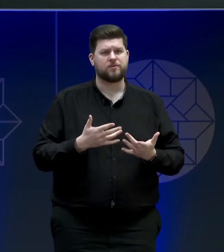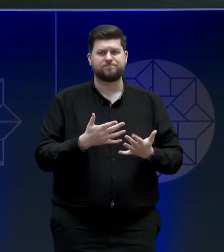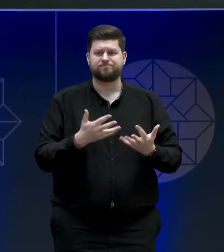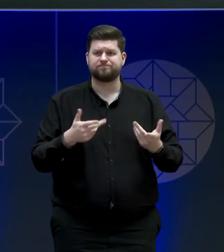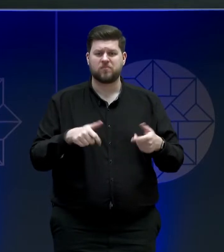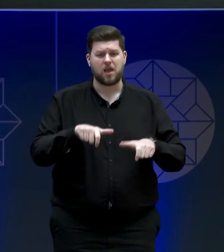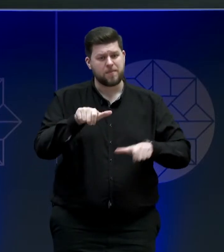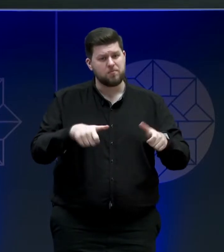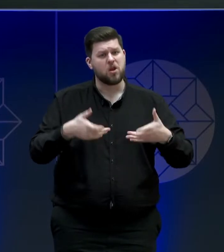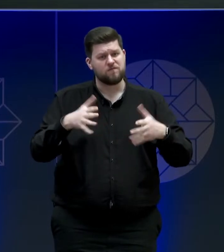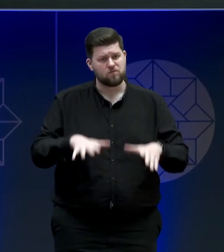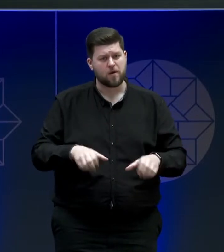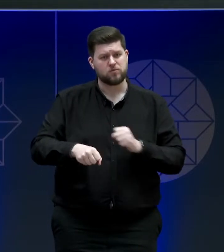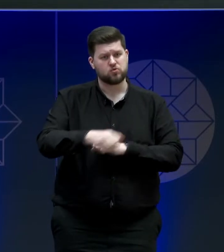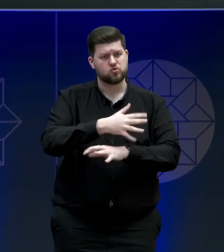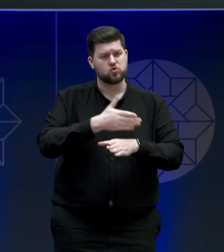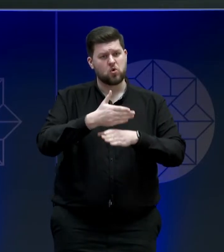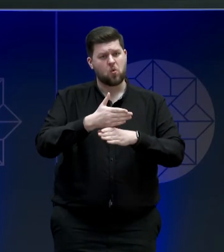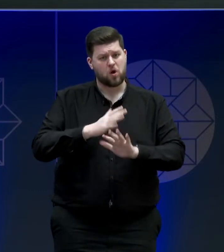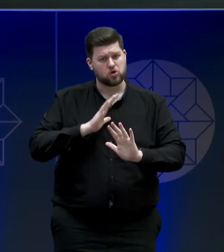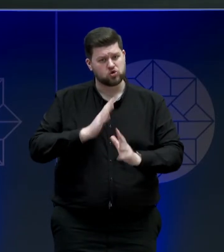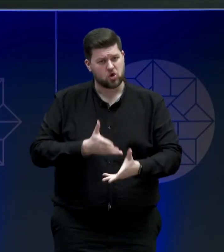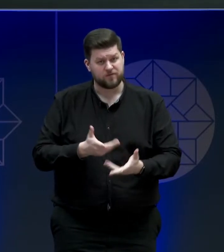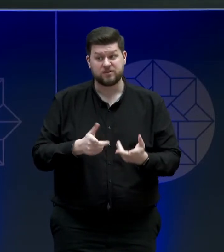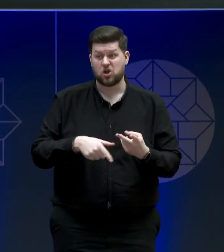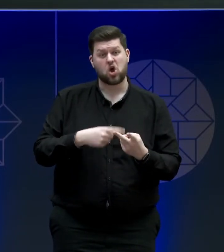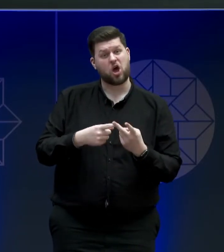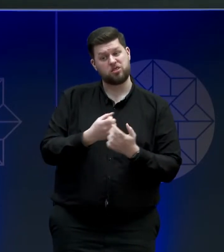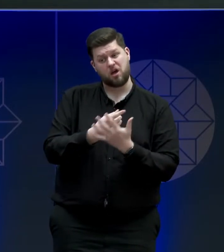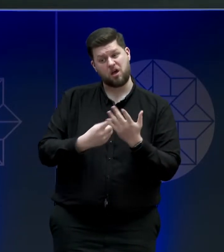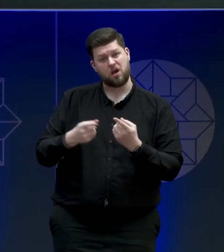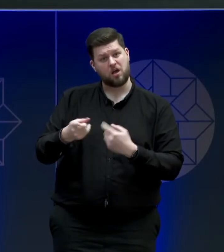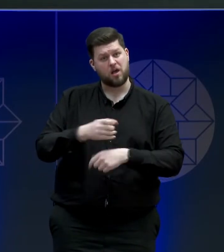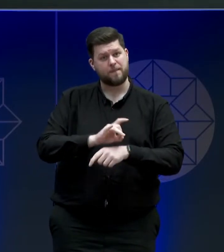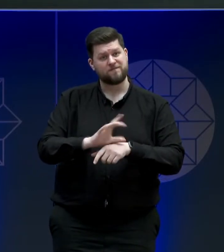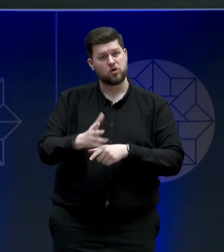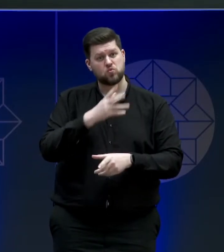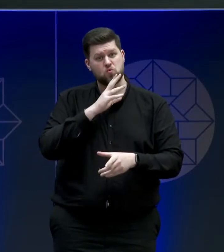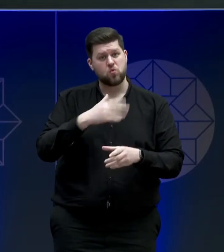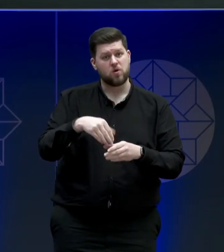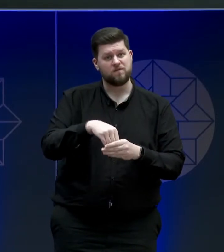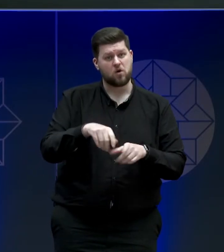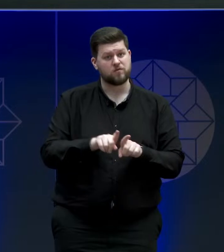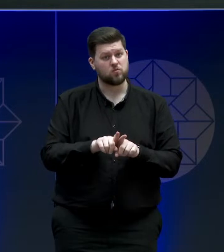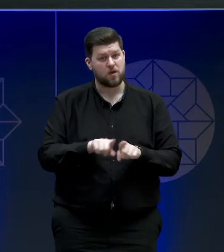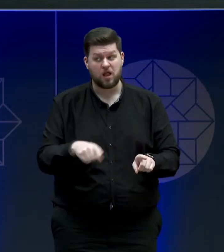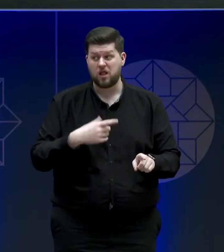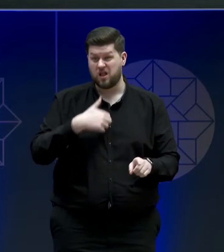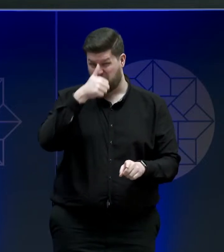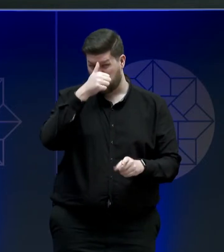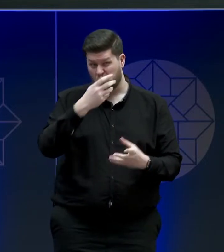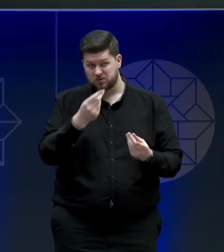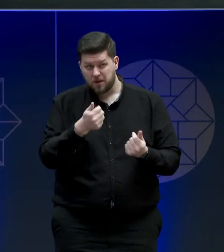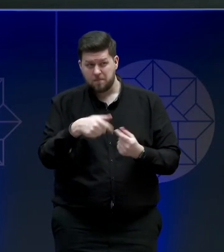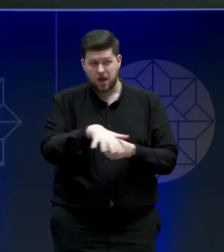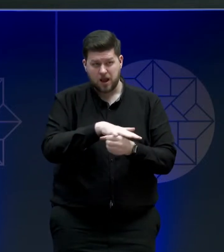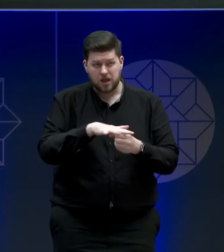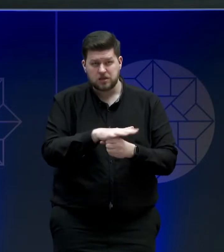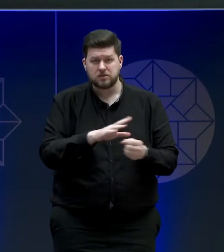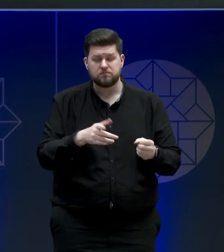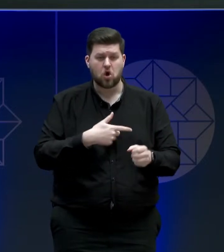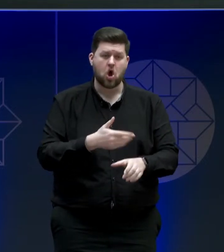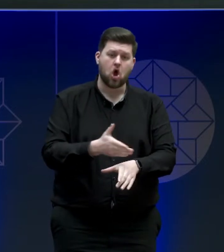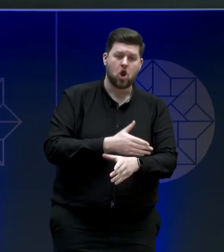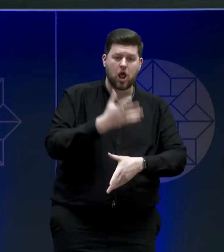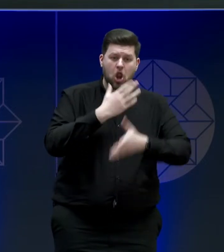people in the social work service and other professionals. You know, I know of cases where early learning and